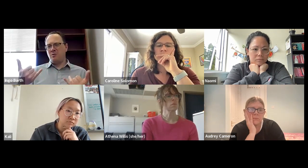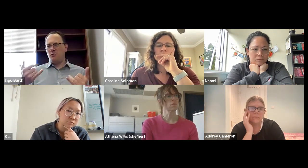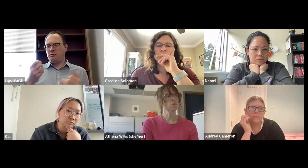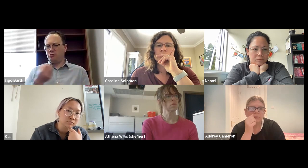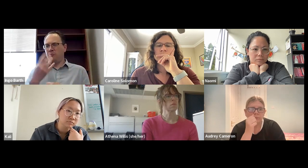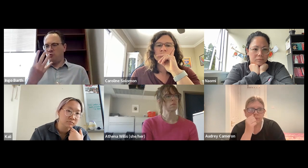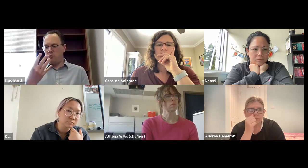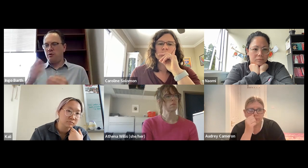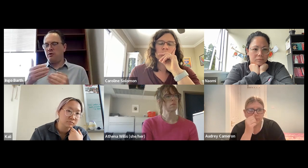interested.